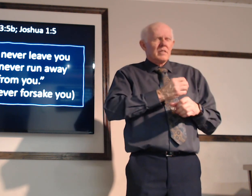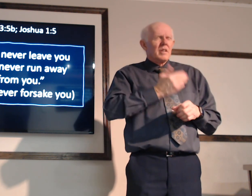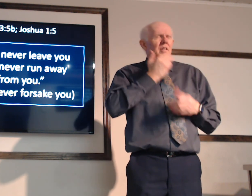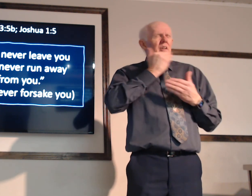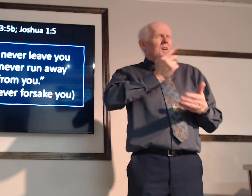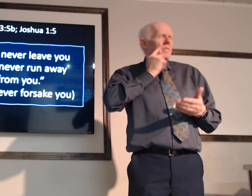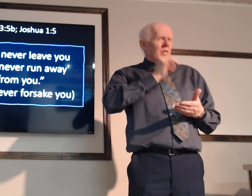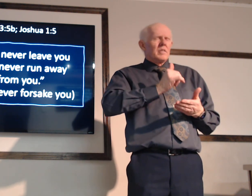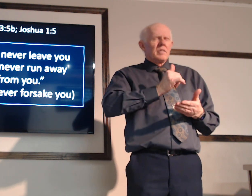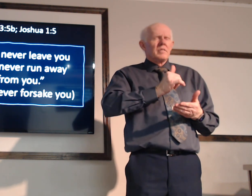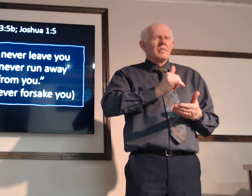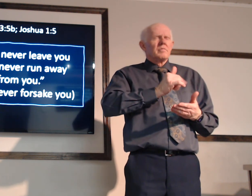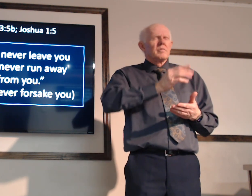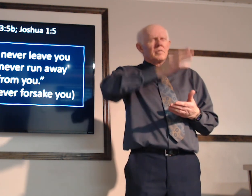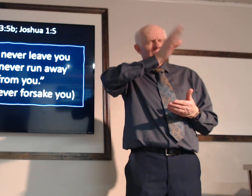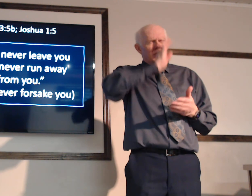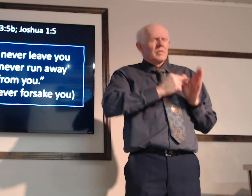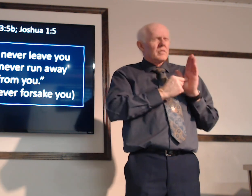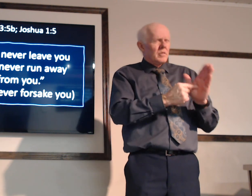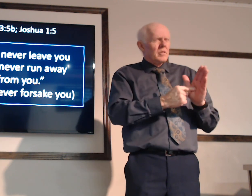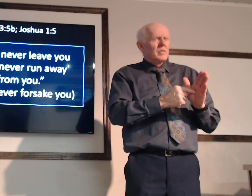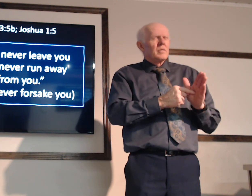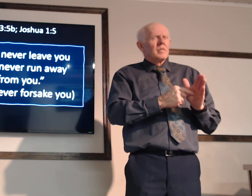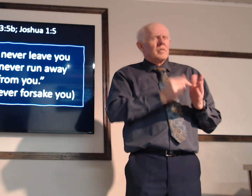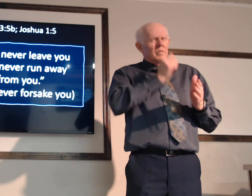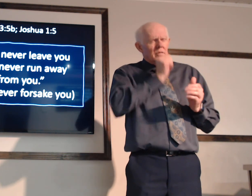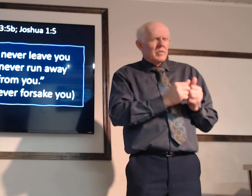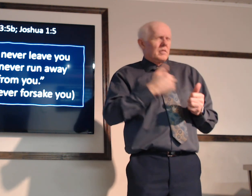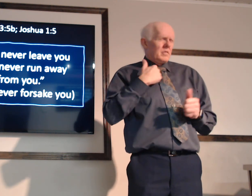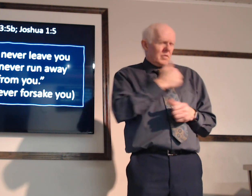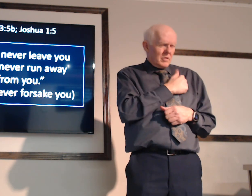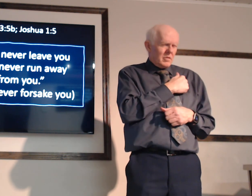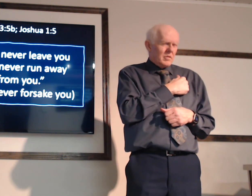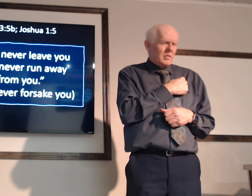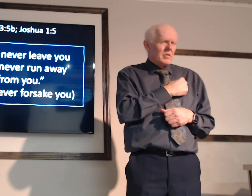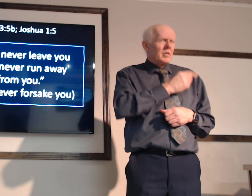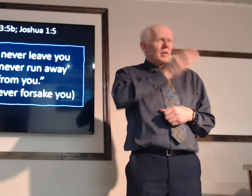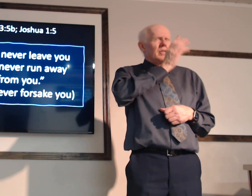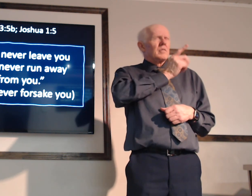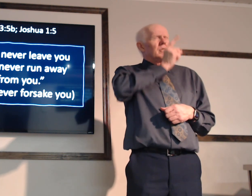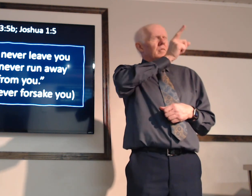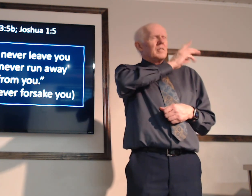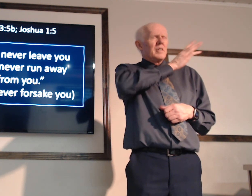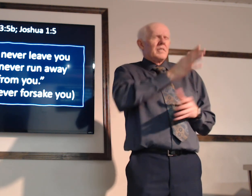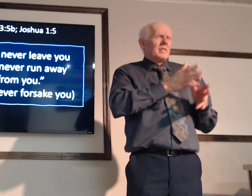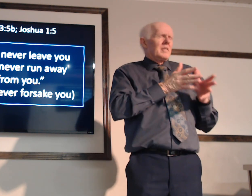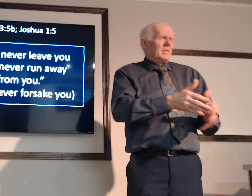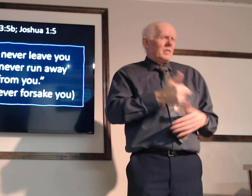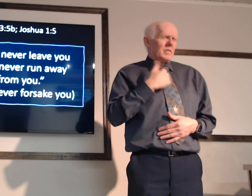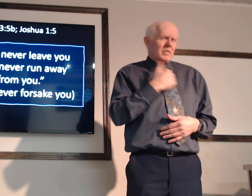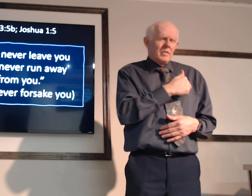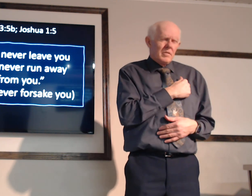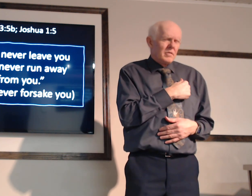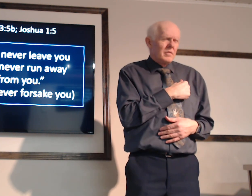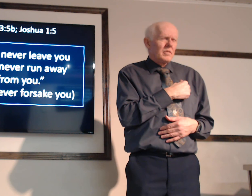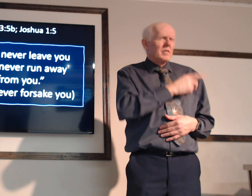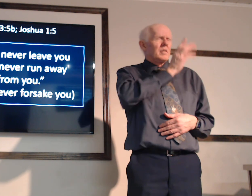kindness, and that You show us that You are patient with us, and that You don't leave